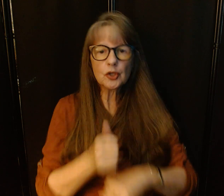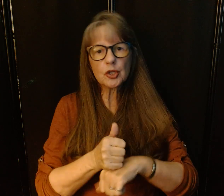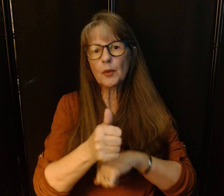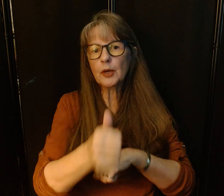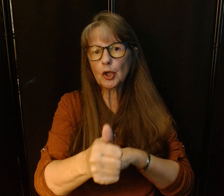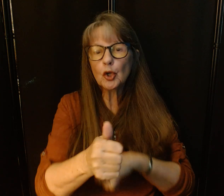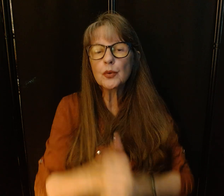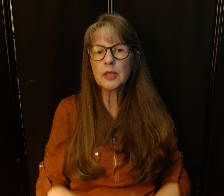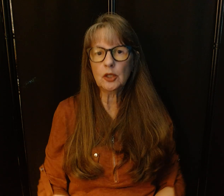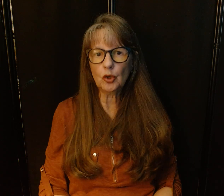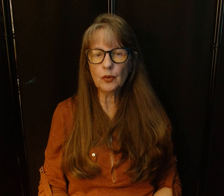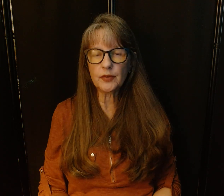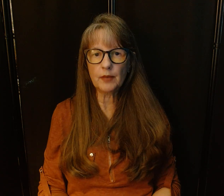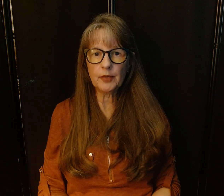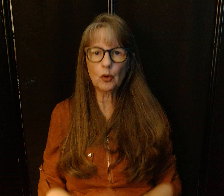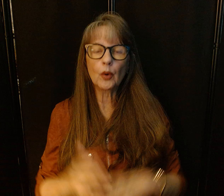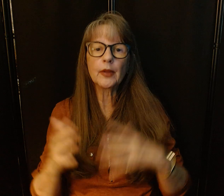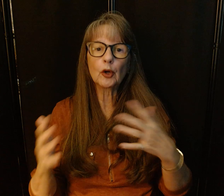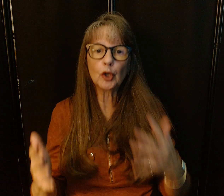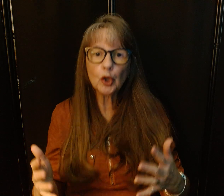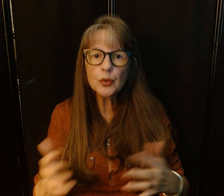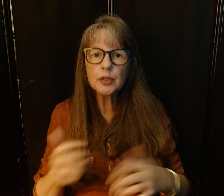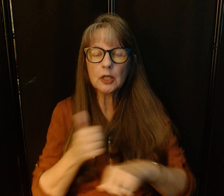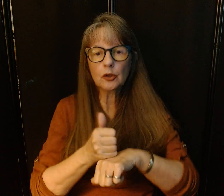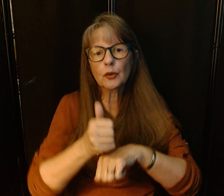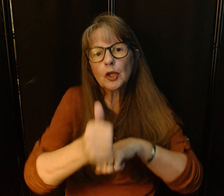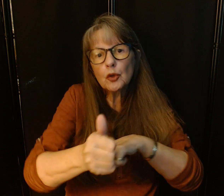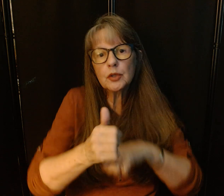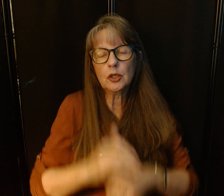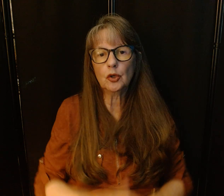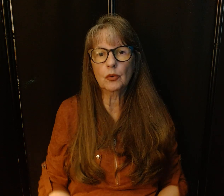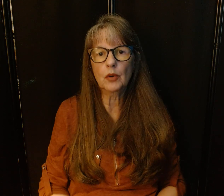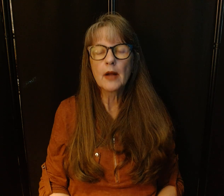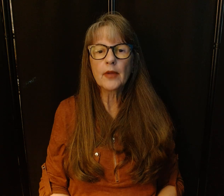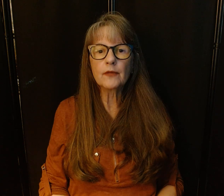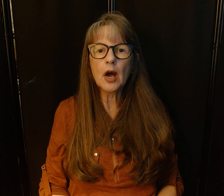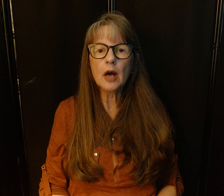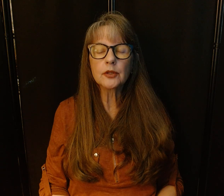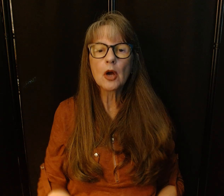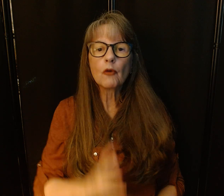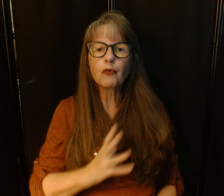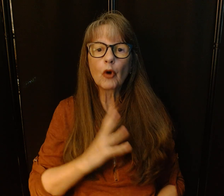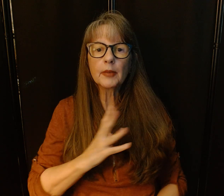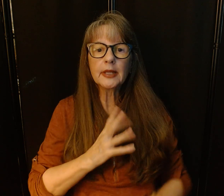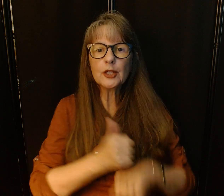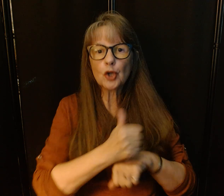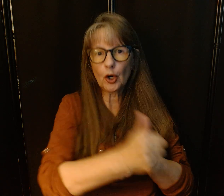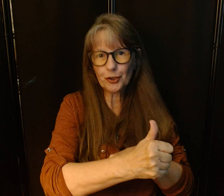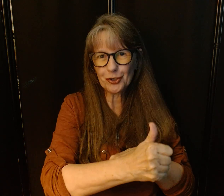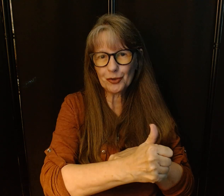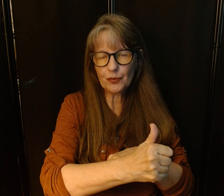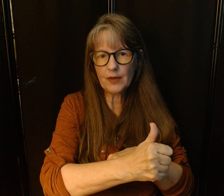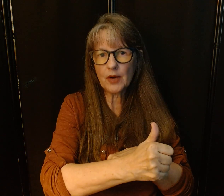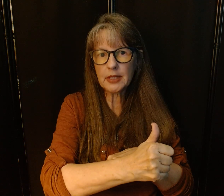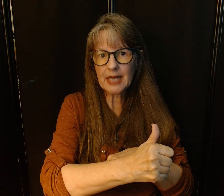someone accusing you of something, or they're accusing you. They have not formally charged you. They have not indicted